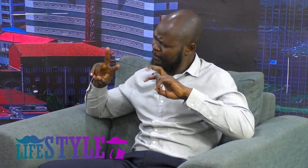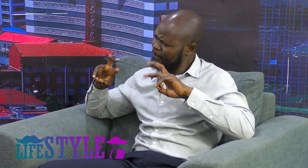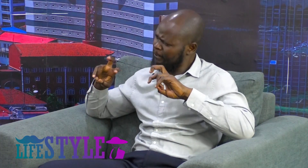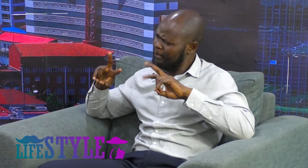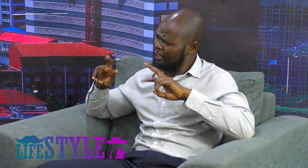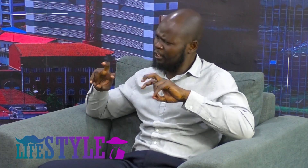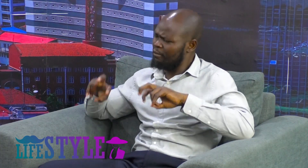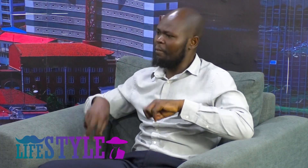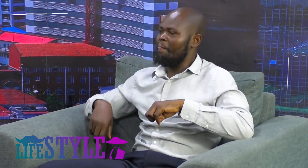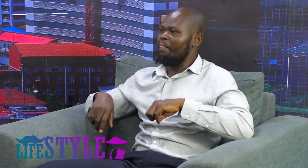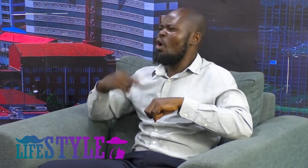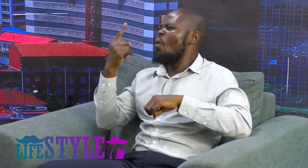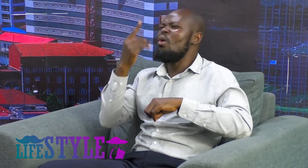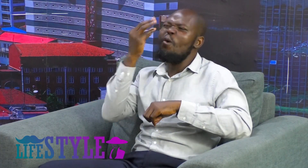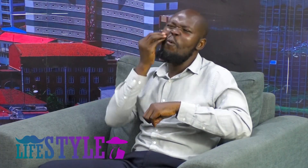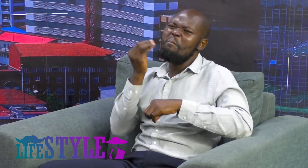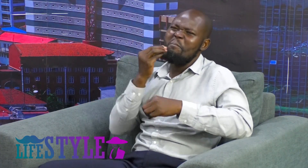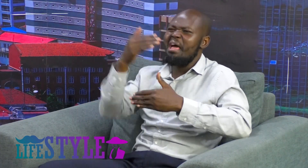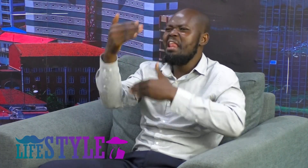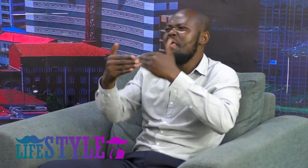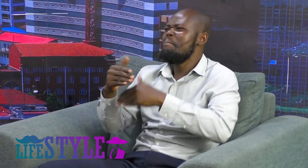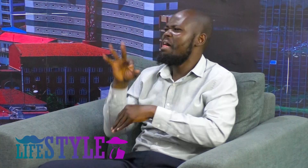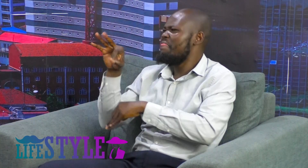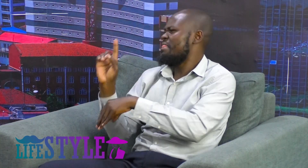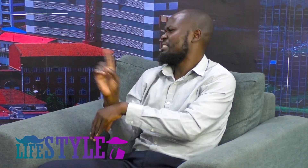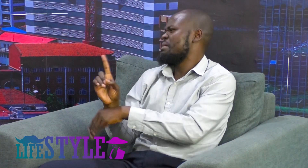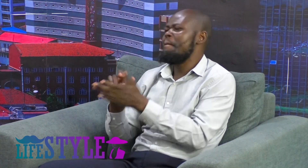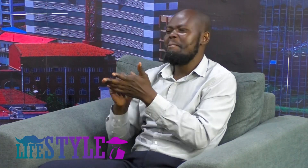Yes, they took me to hospital where I was tested because